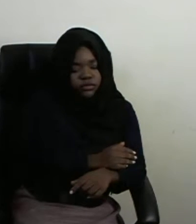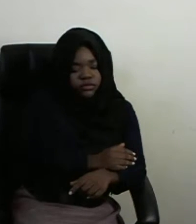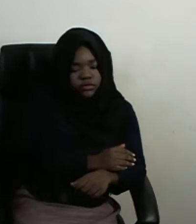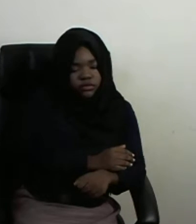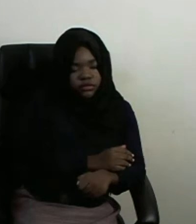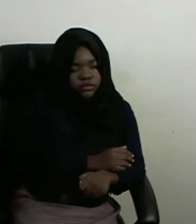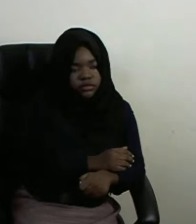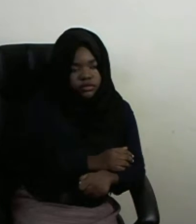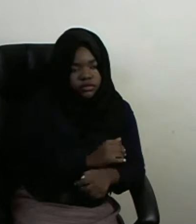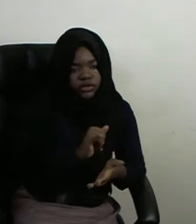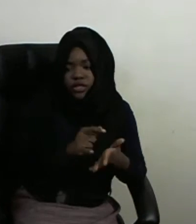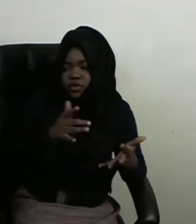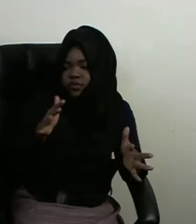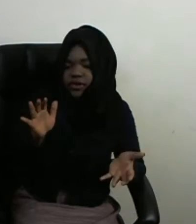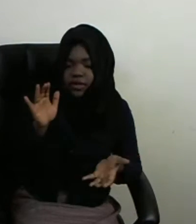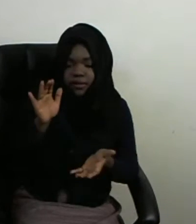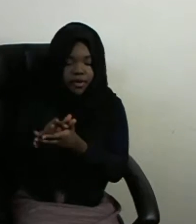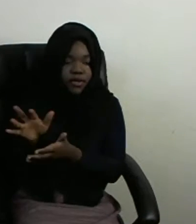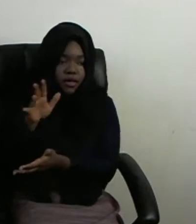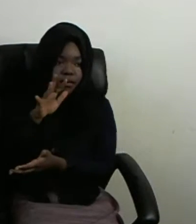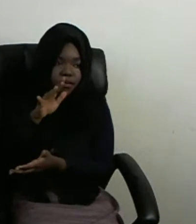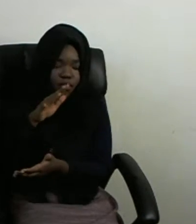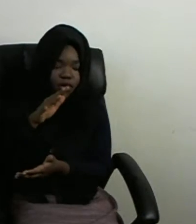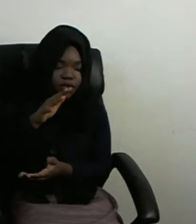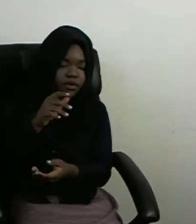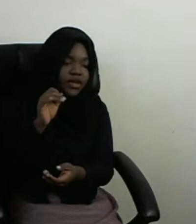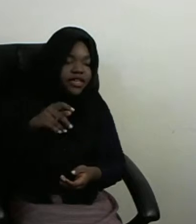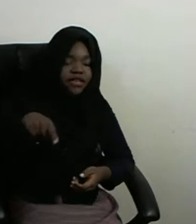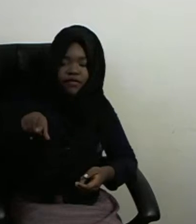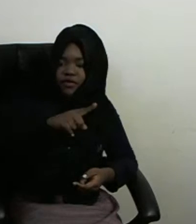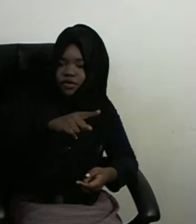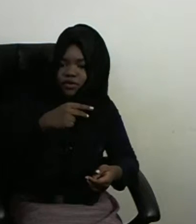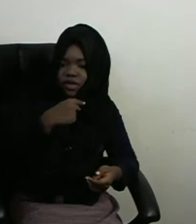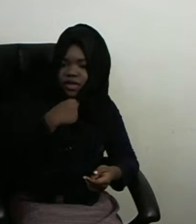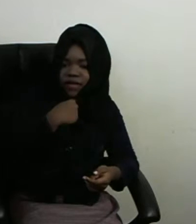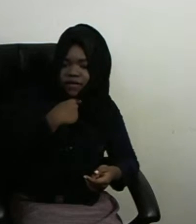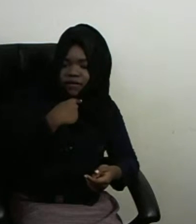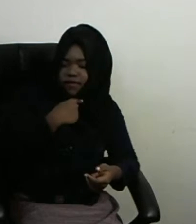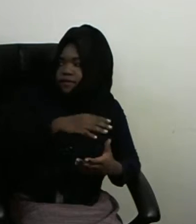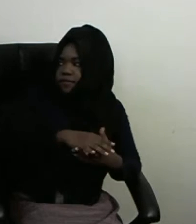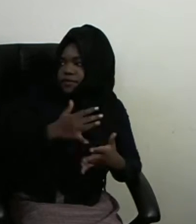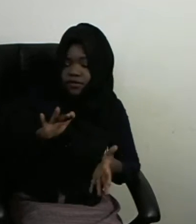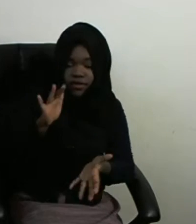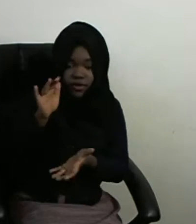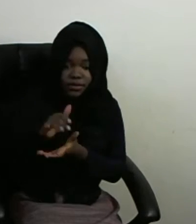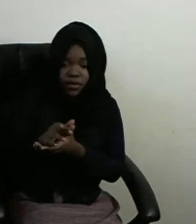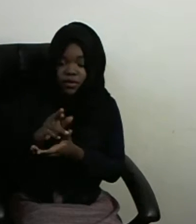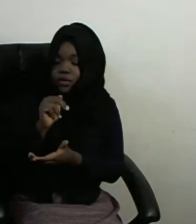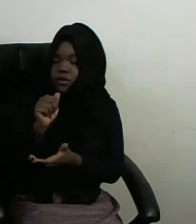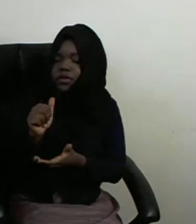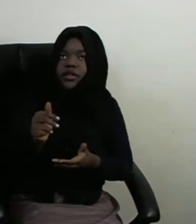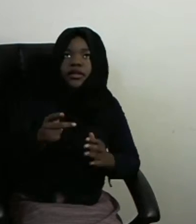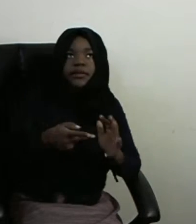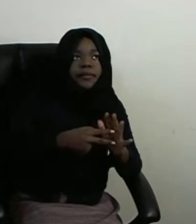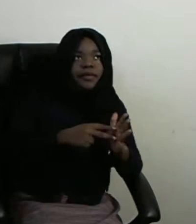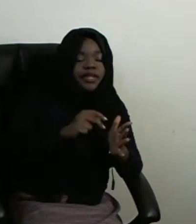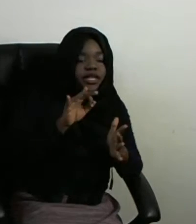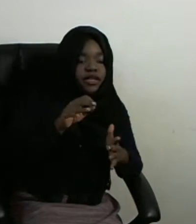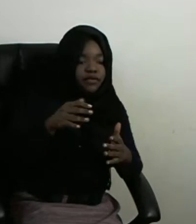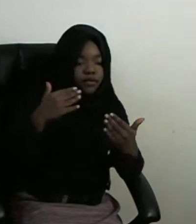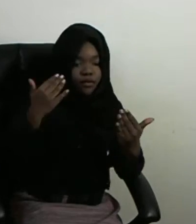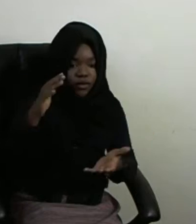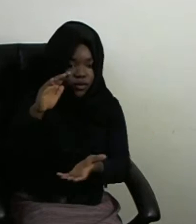that you married their mother if you had wedded the marriage. Meaning, if you